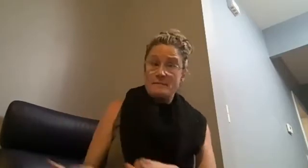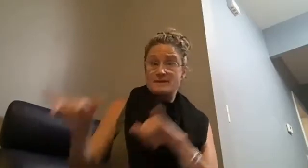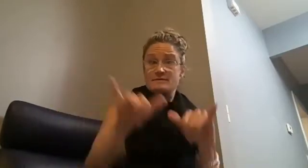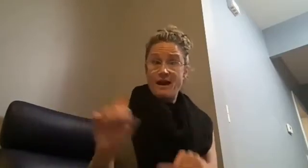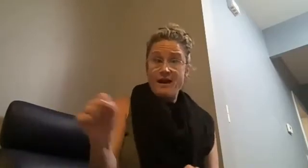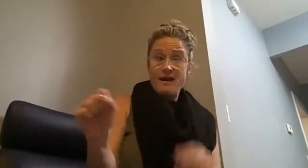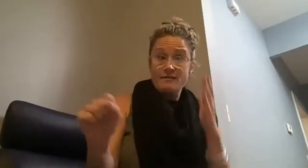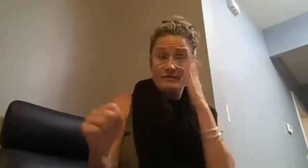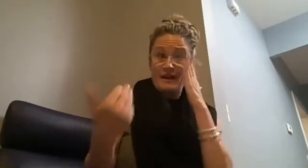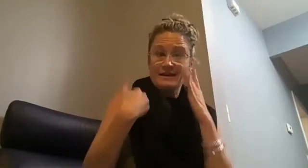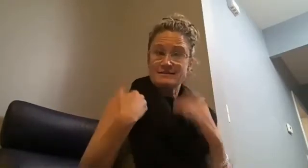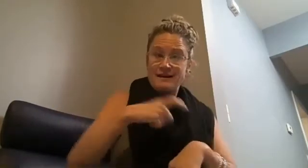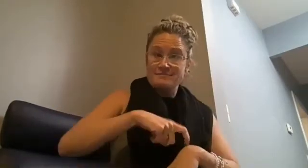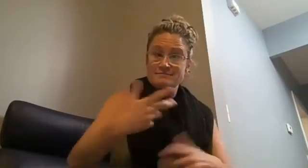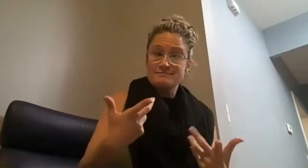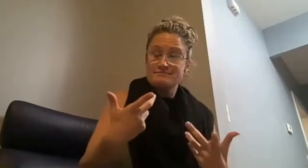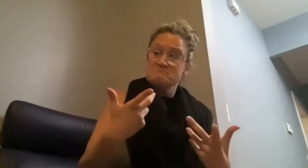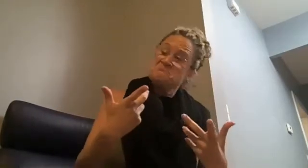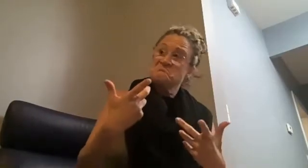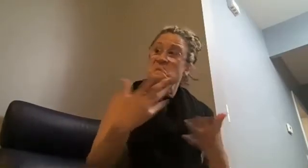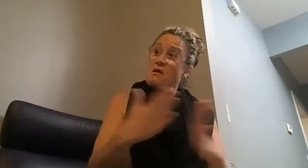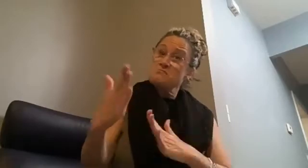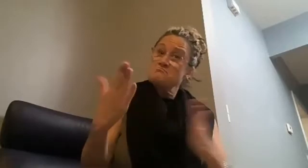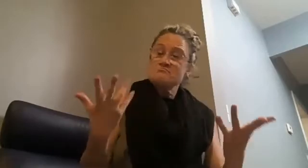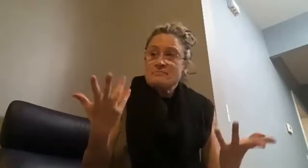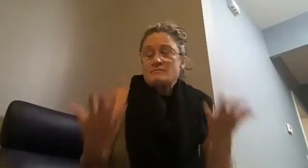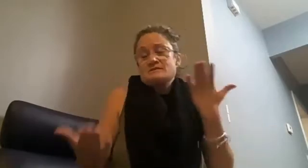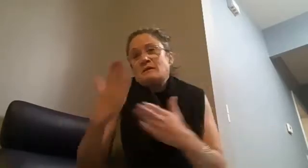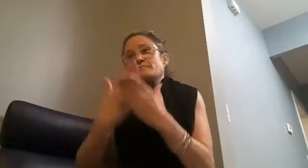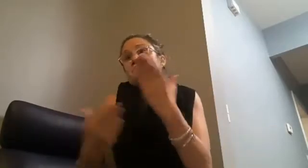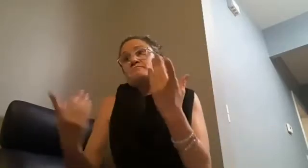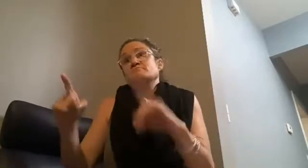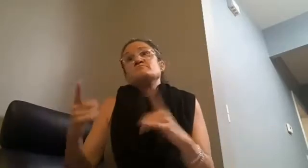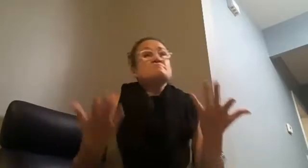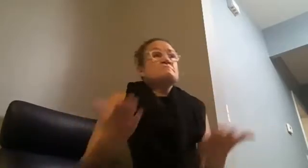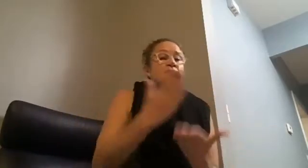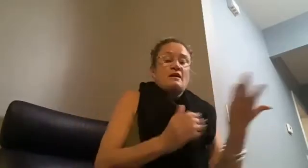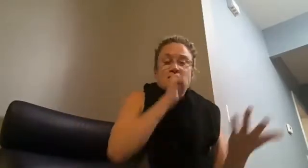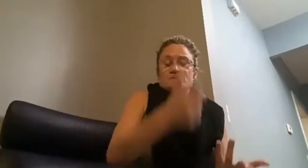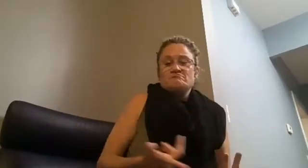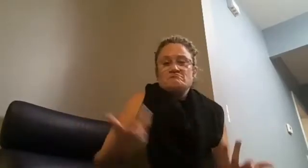one point in time seem to entertain that exact plan. And some of us do and some of us don't. And it generally ends up the same way.